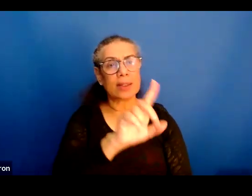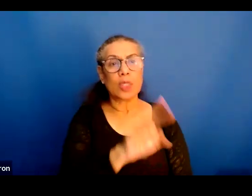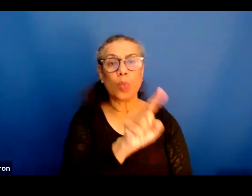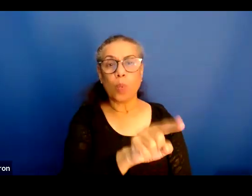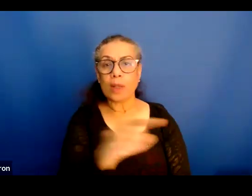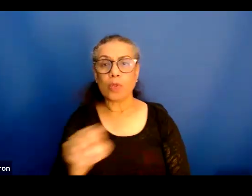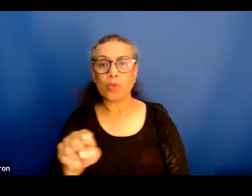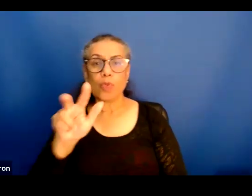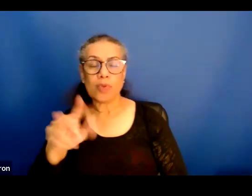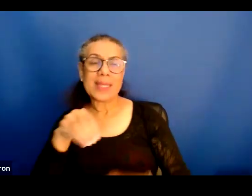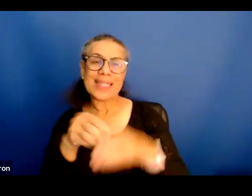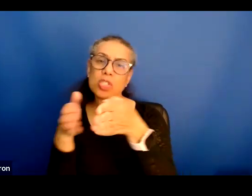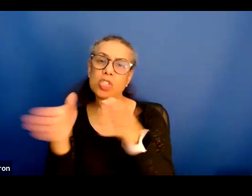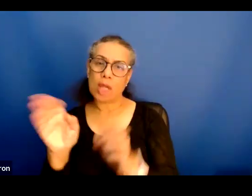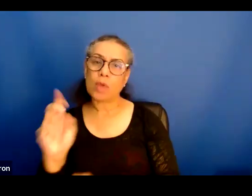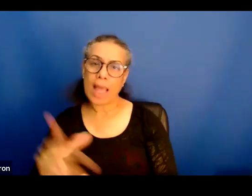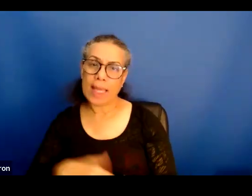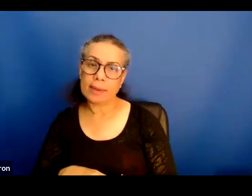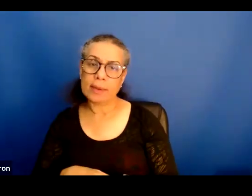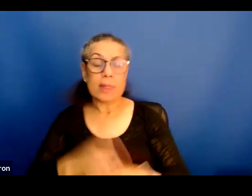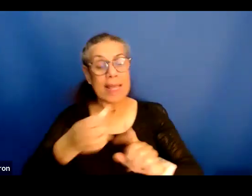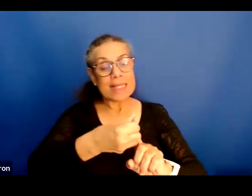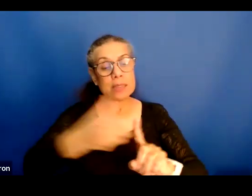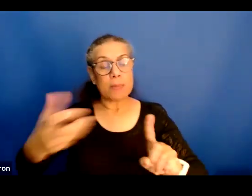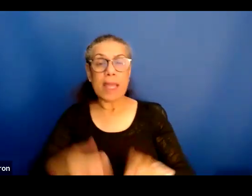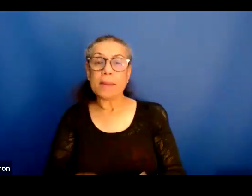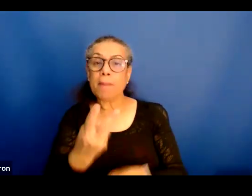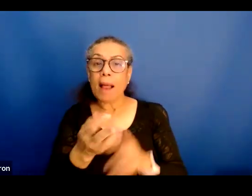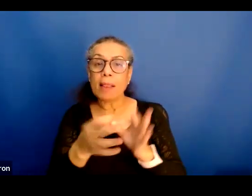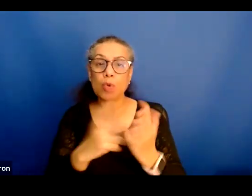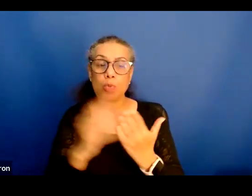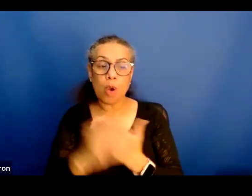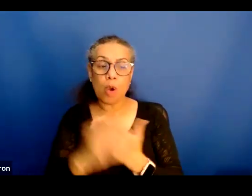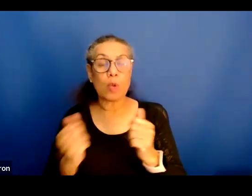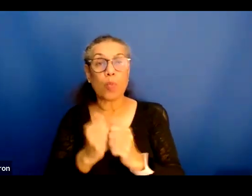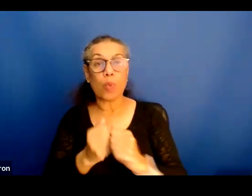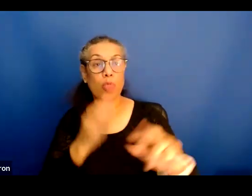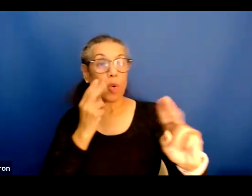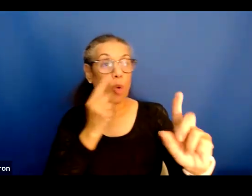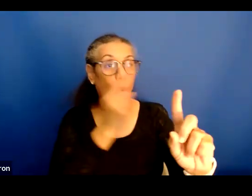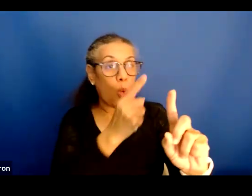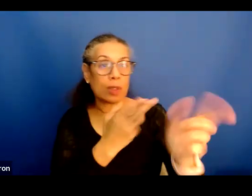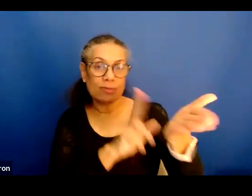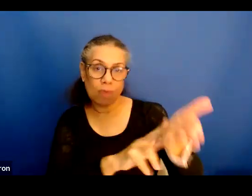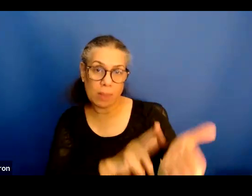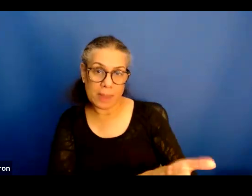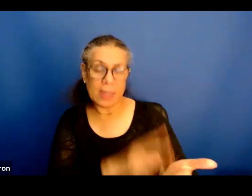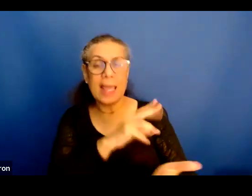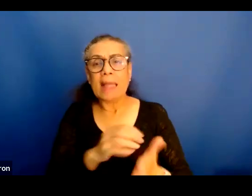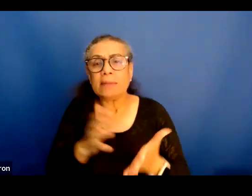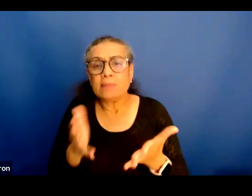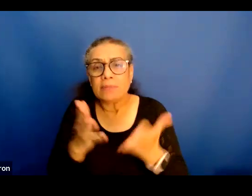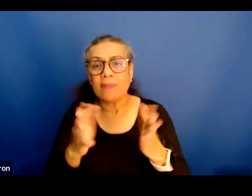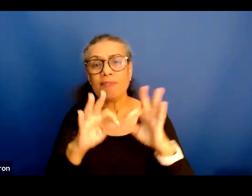in general education. Expand bilingual programs with enrollment goals and timelines. Engage